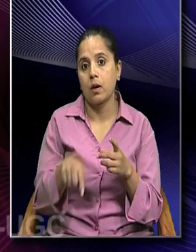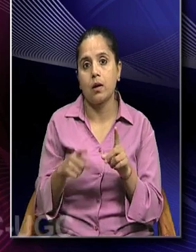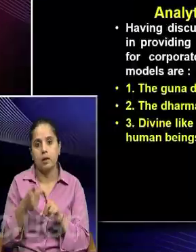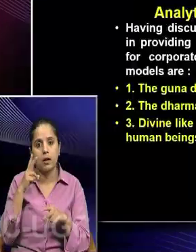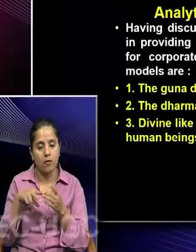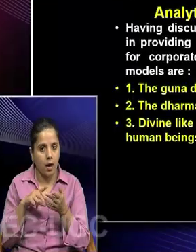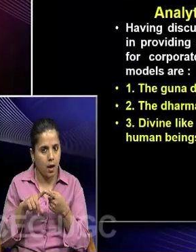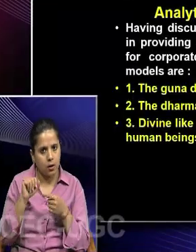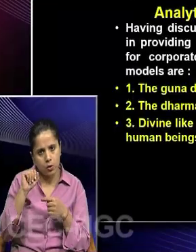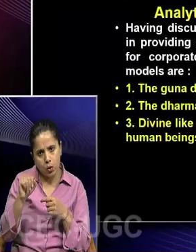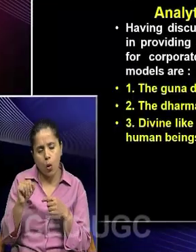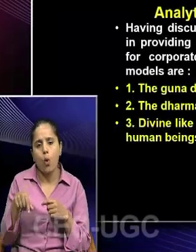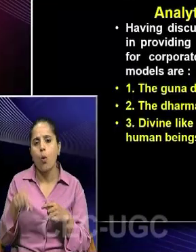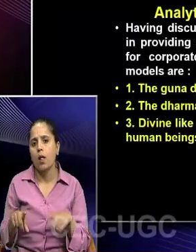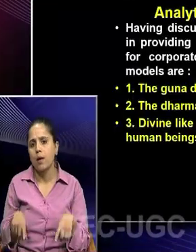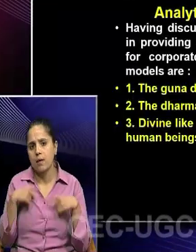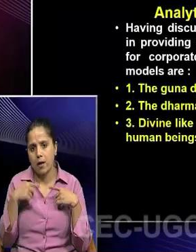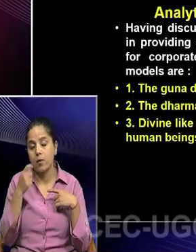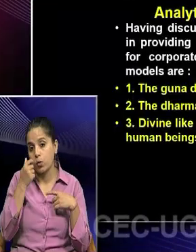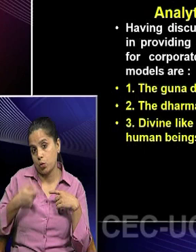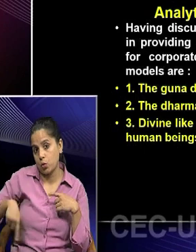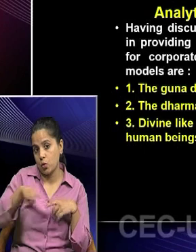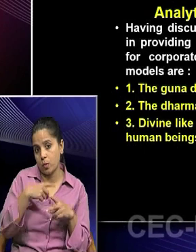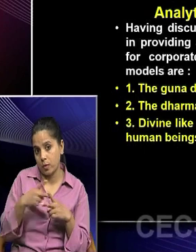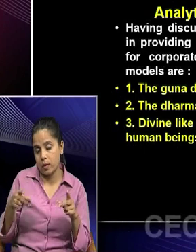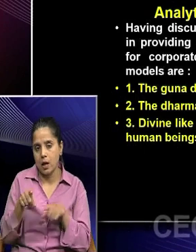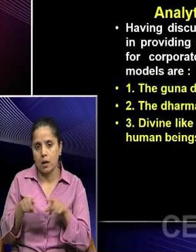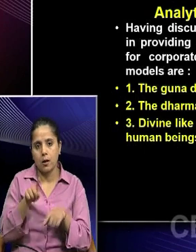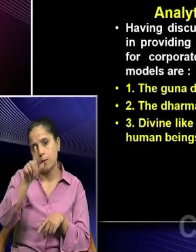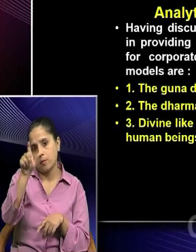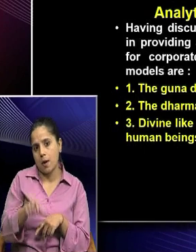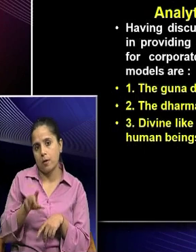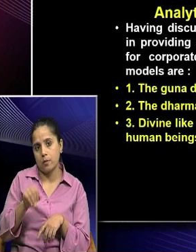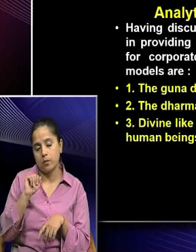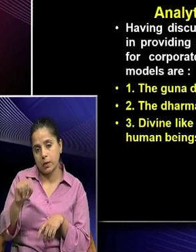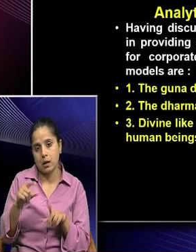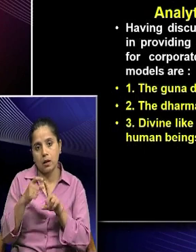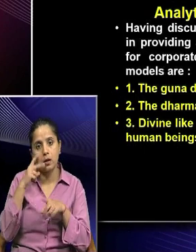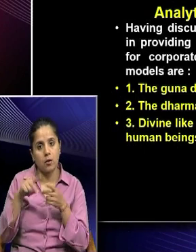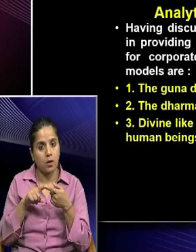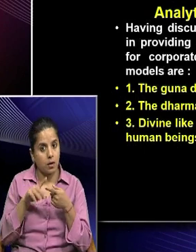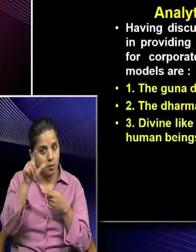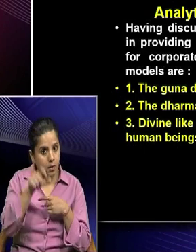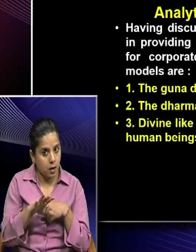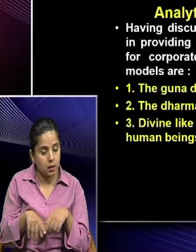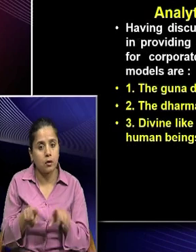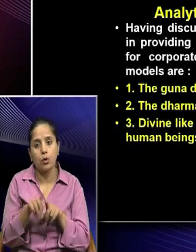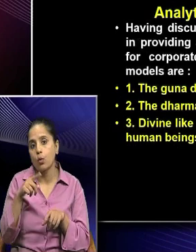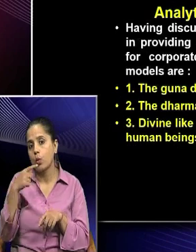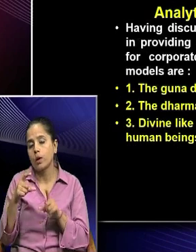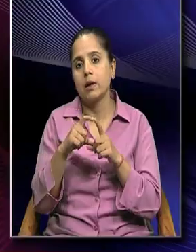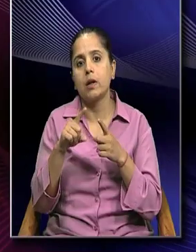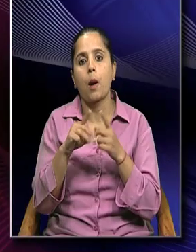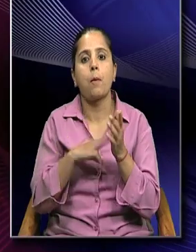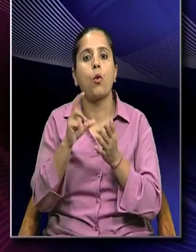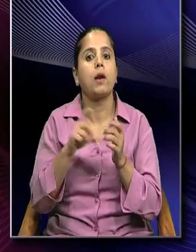demonic type classification of human beings. Like there is a person who is divine like, there is a person who is demonic type.